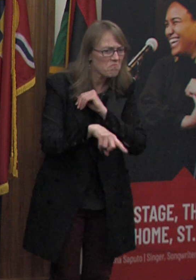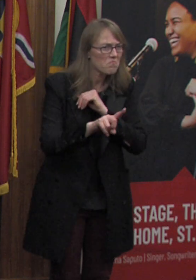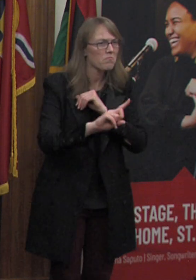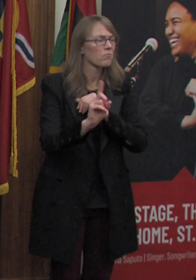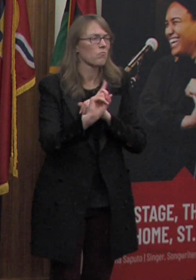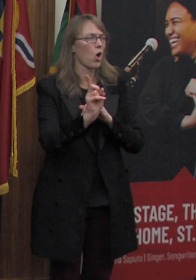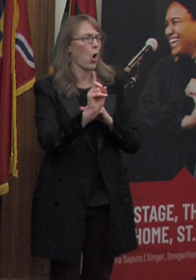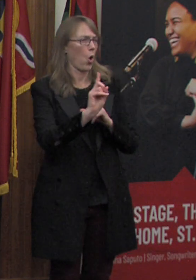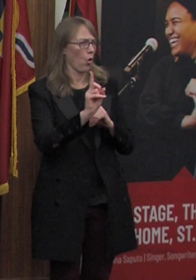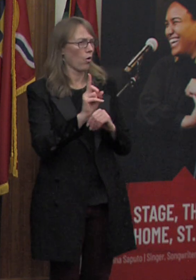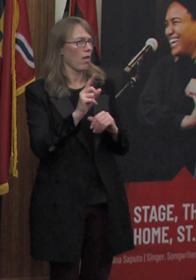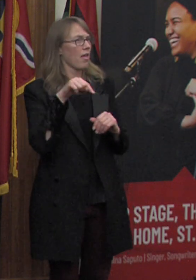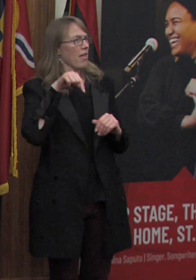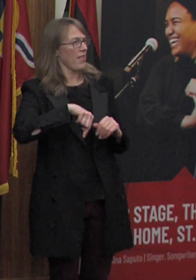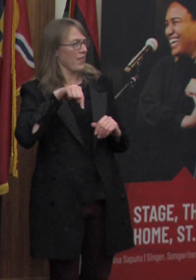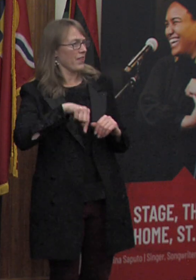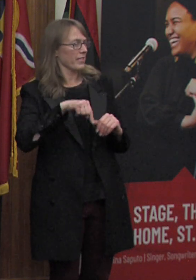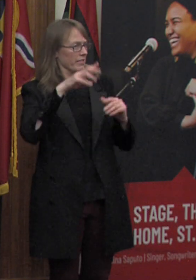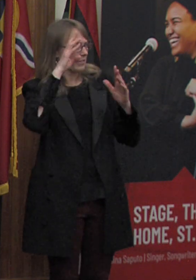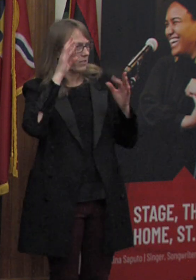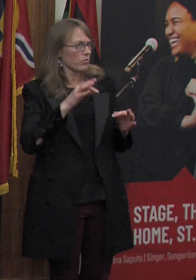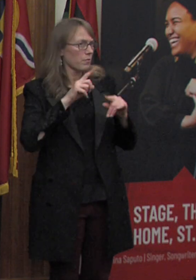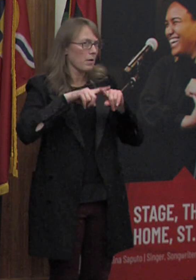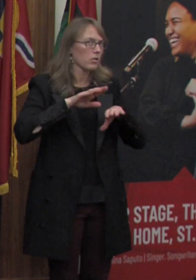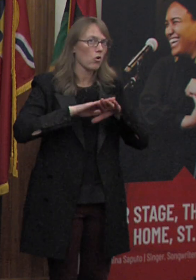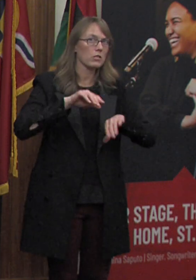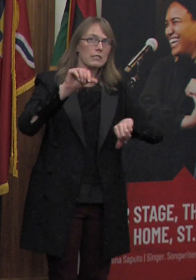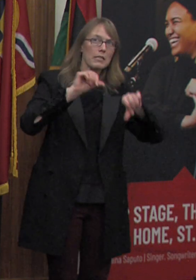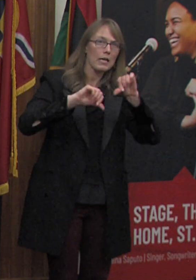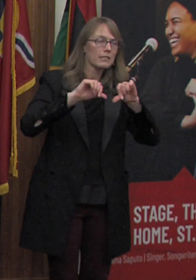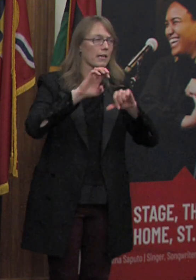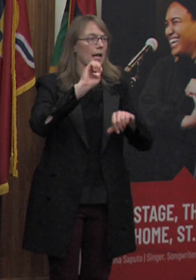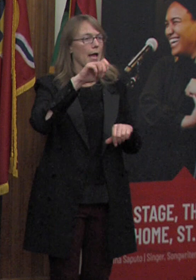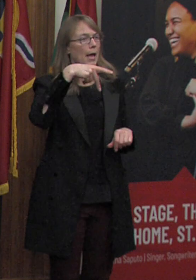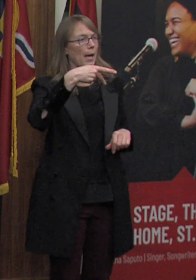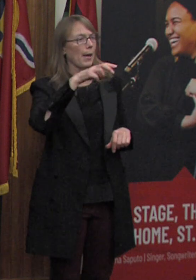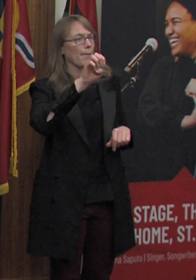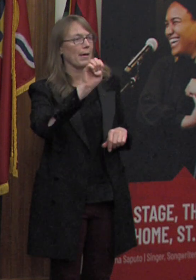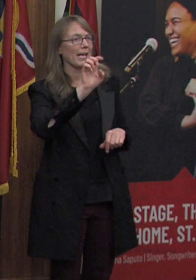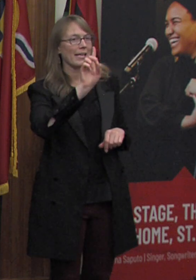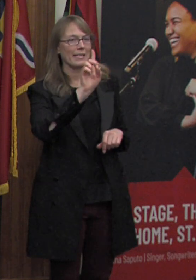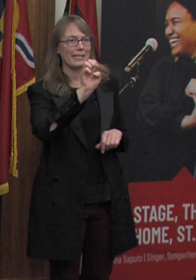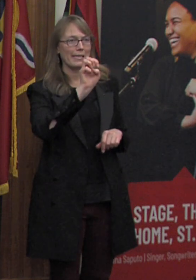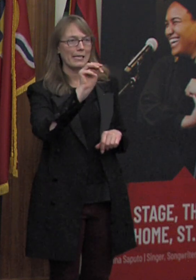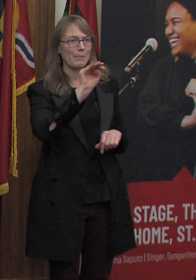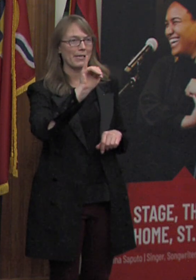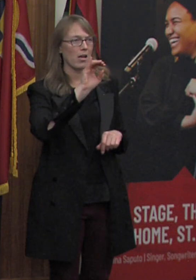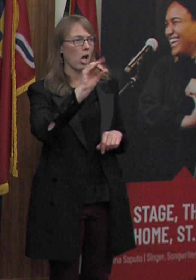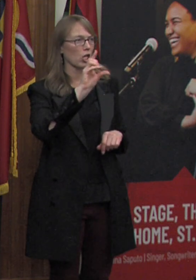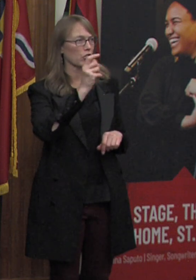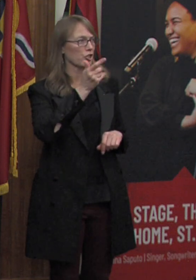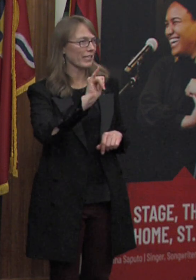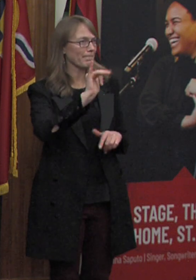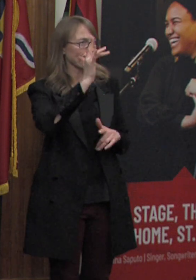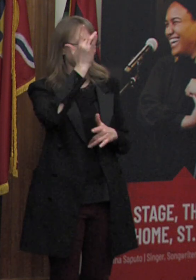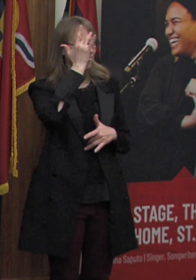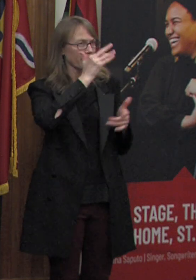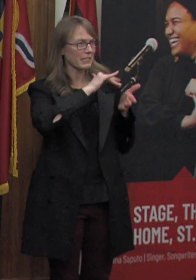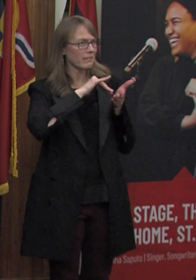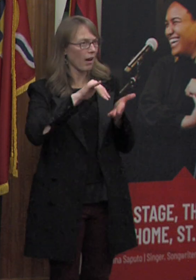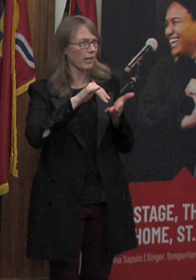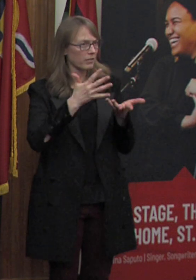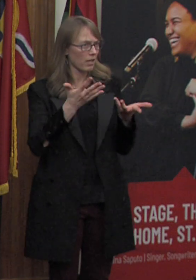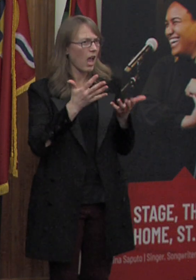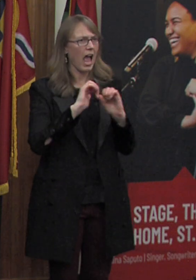about epidemiology and how to stop the spread of COVID-19. Any other questions, guys? Yes.